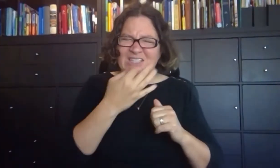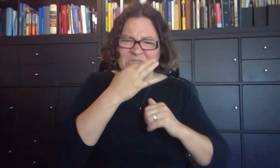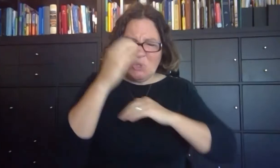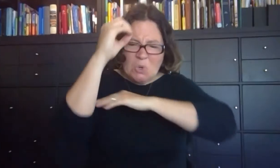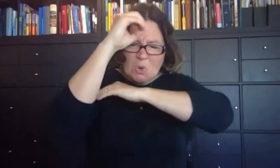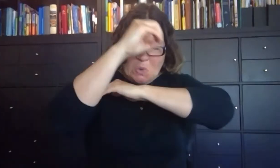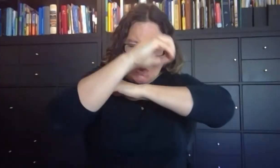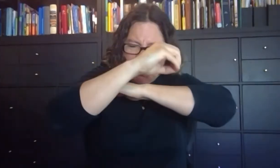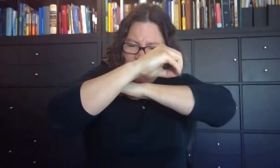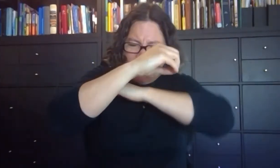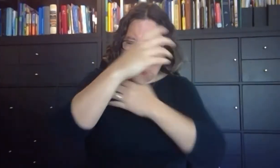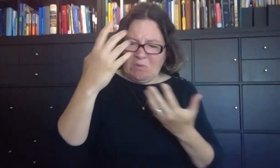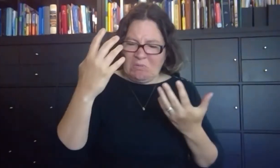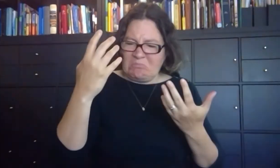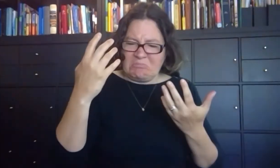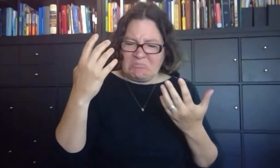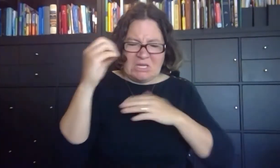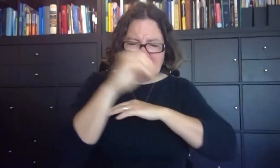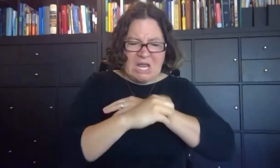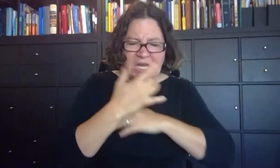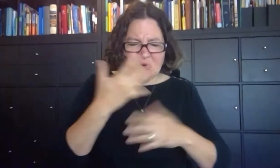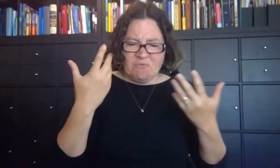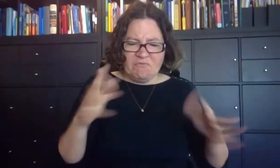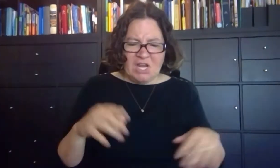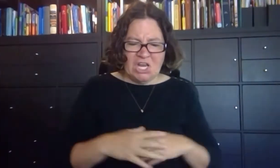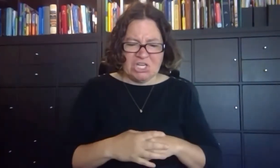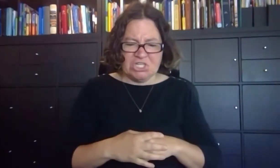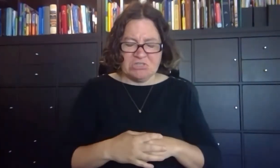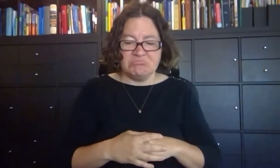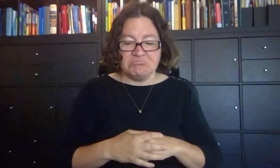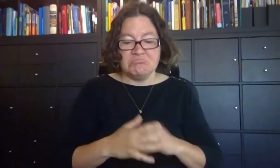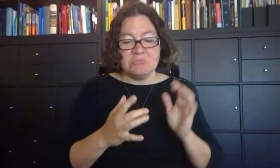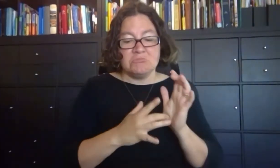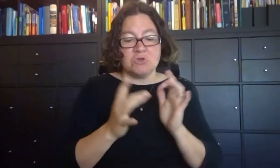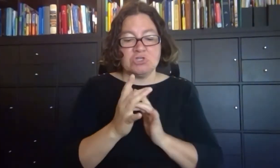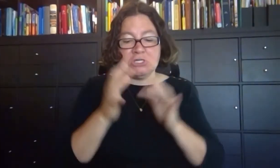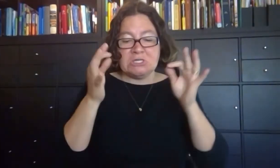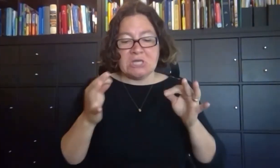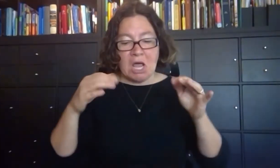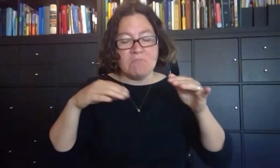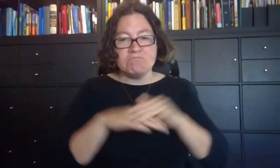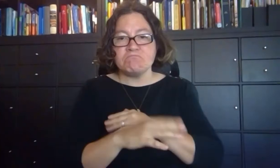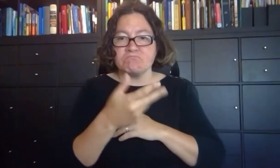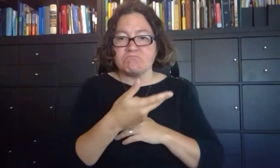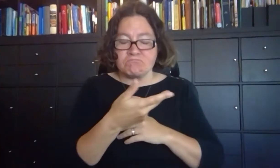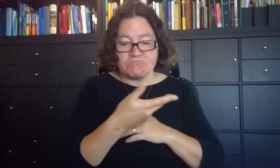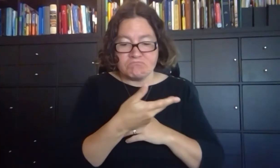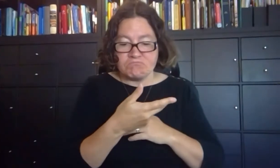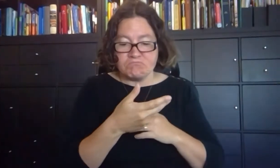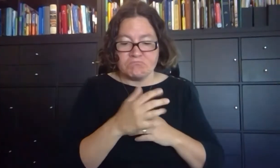us. It is nearly evening, and the day is almost over." So Jesus went in to